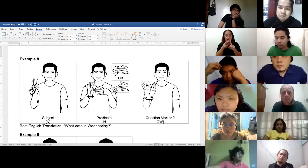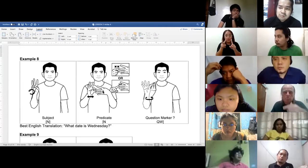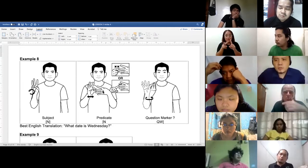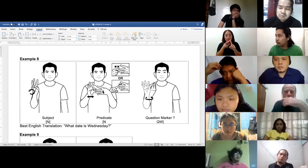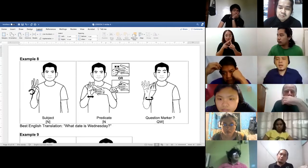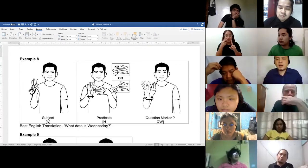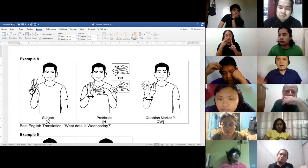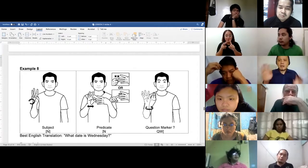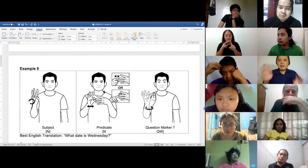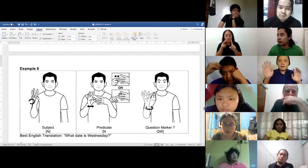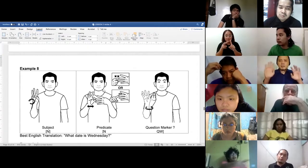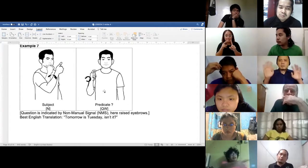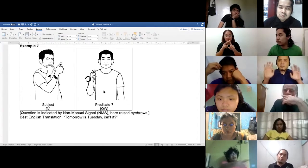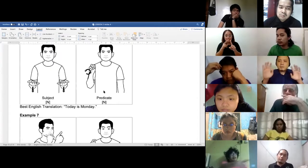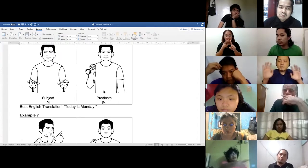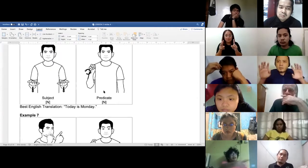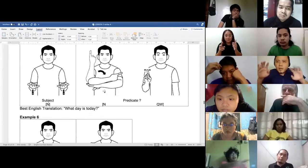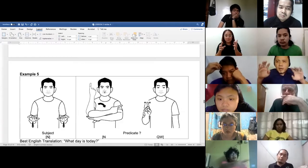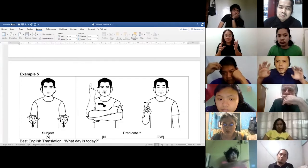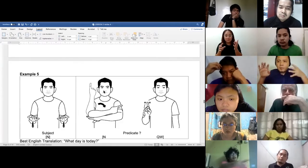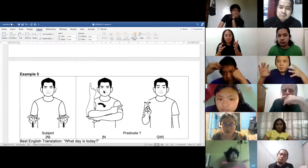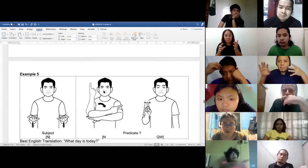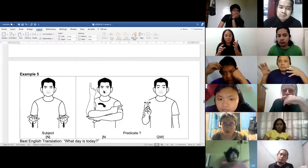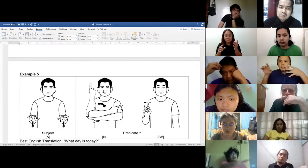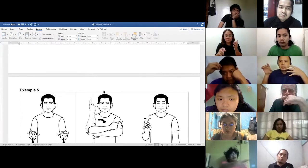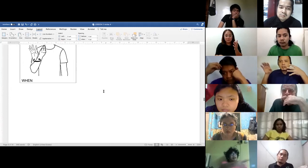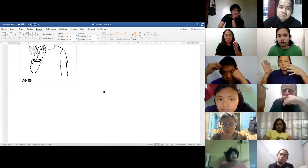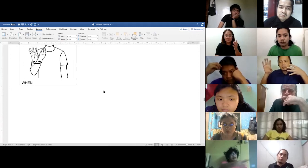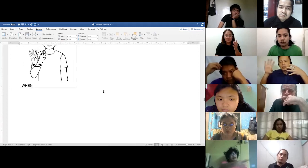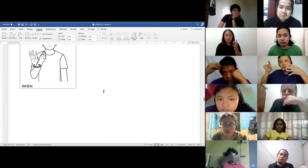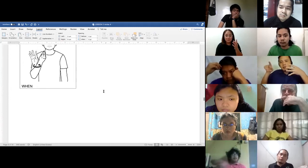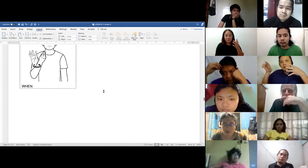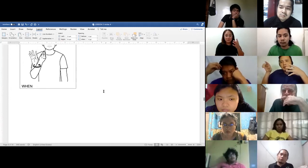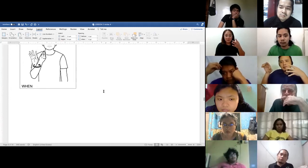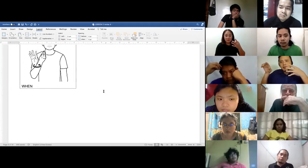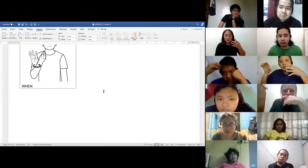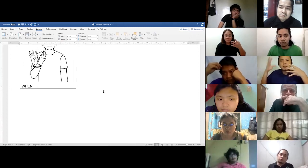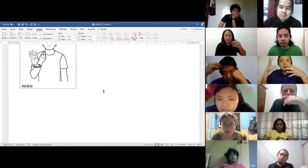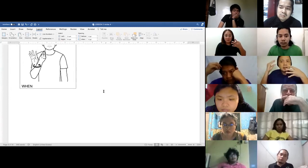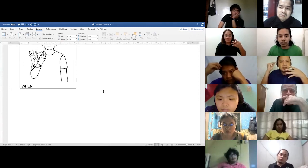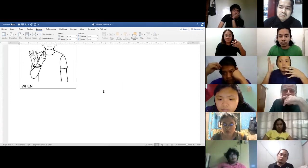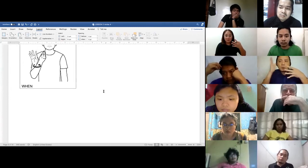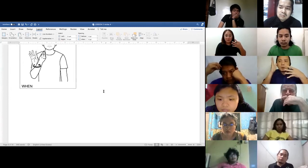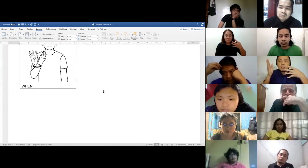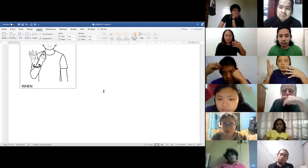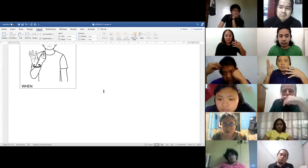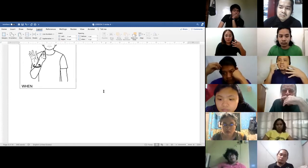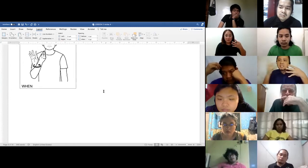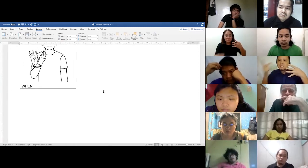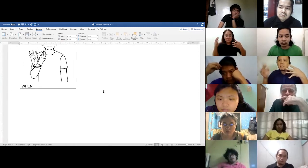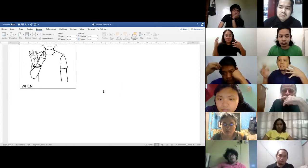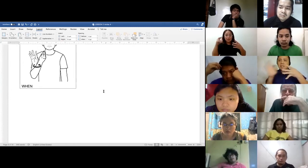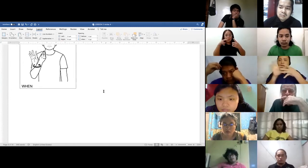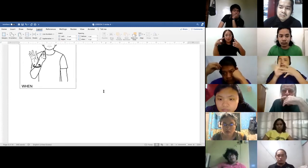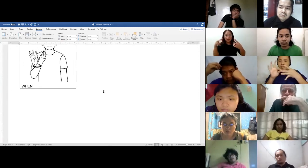Sorry, I can remember. Sorry, the hearing will see this,